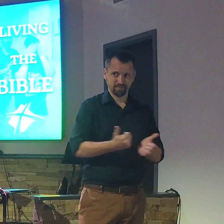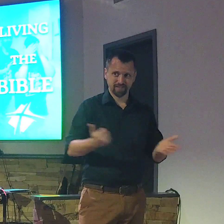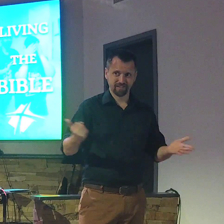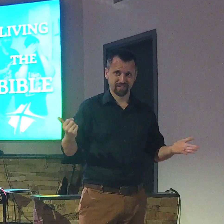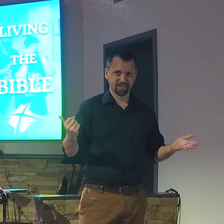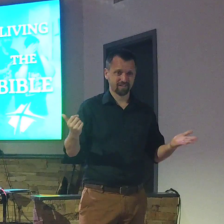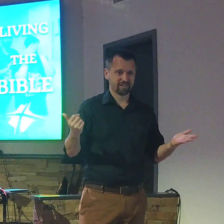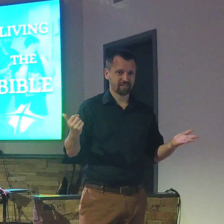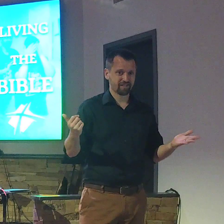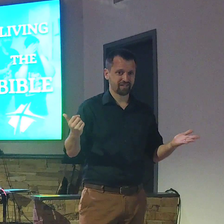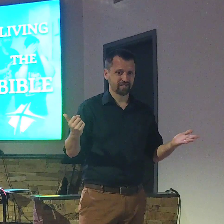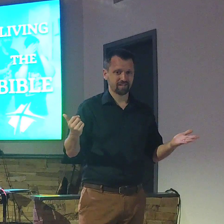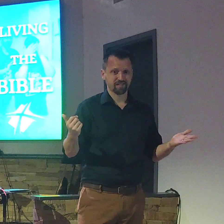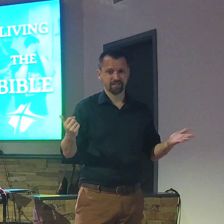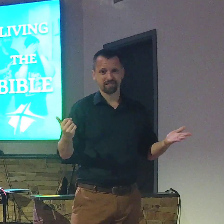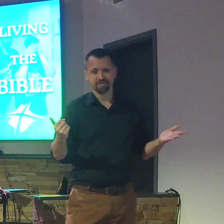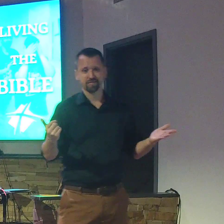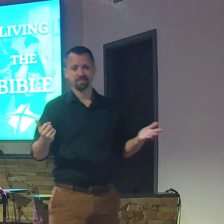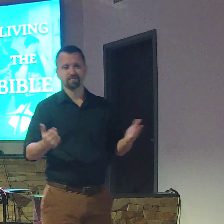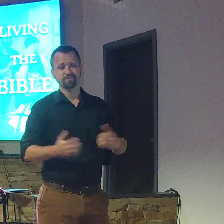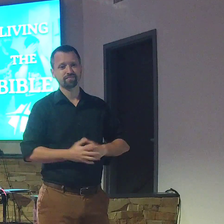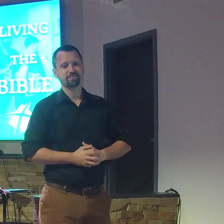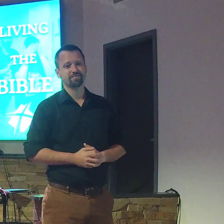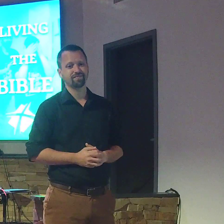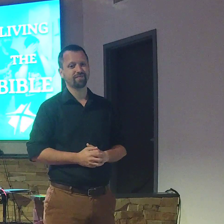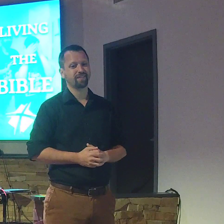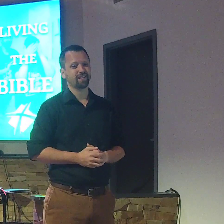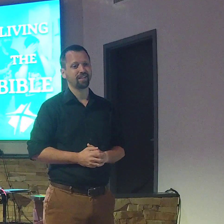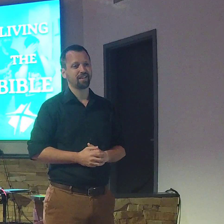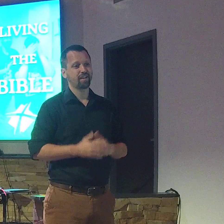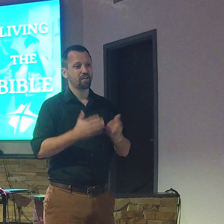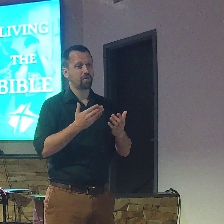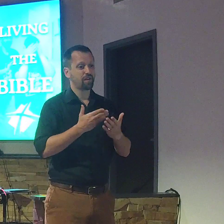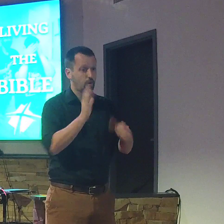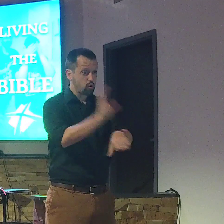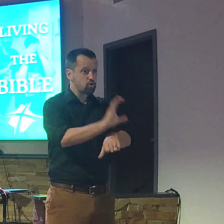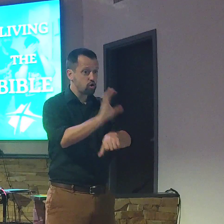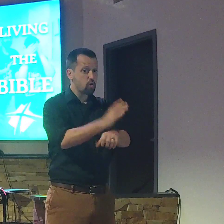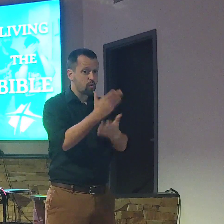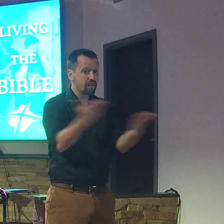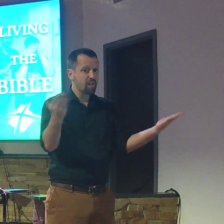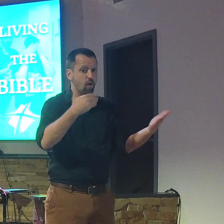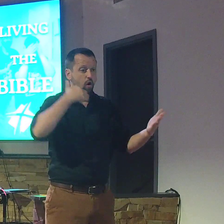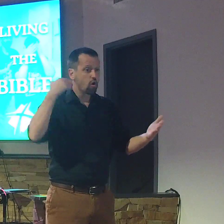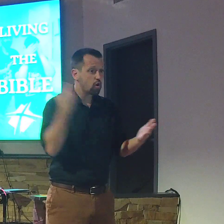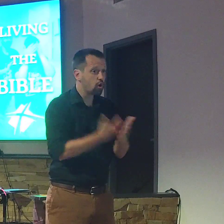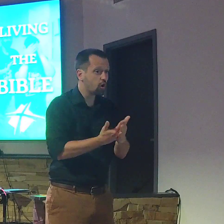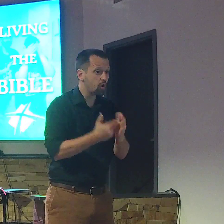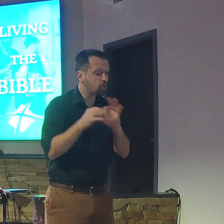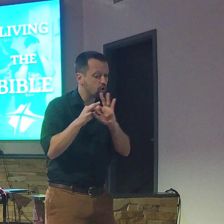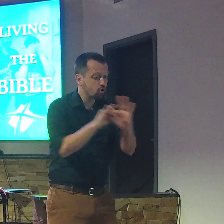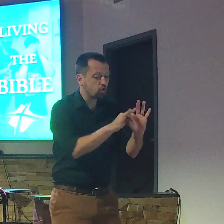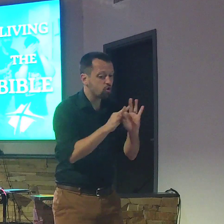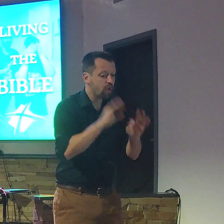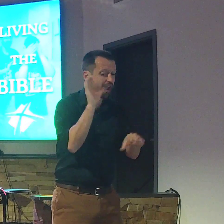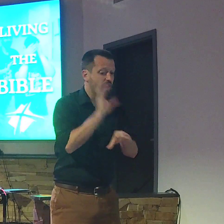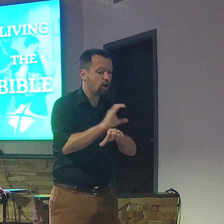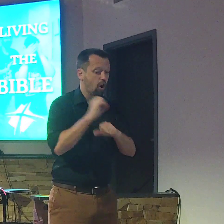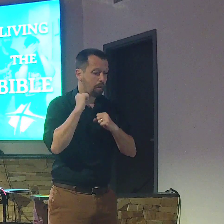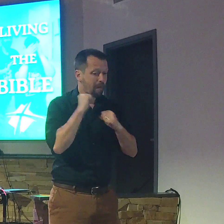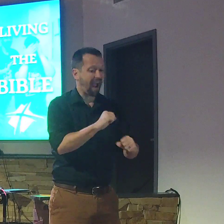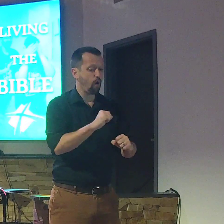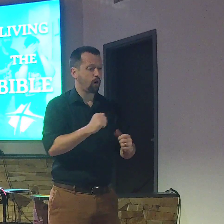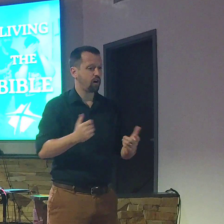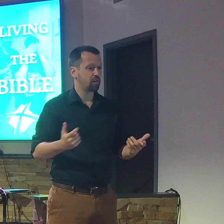that? Amen. When things are good in the church, when there's unity in the church, there's power in the